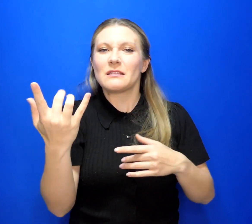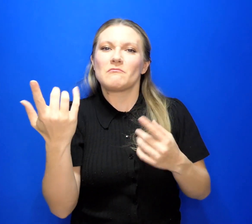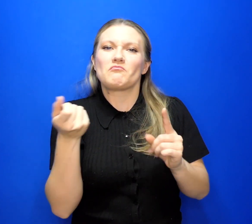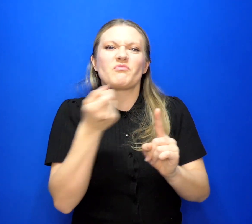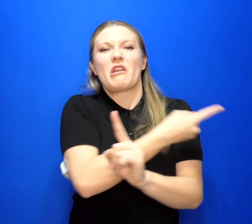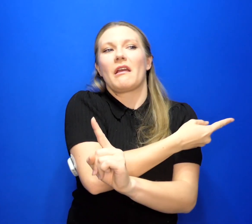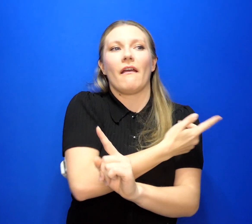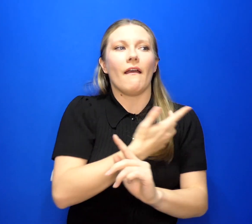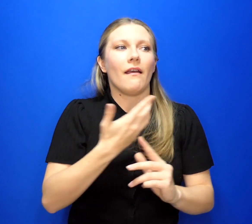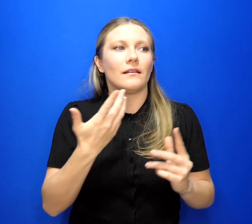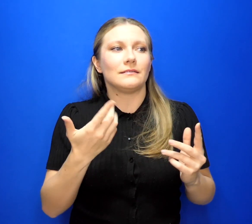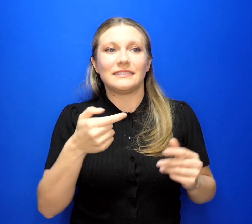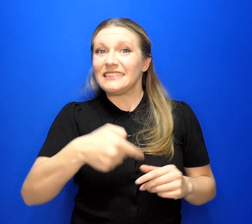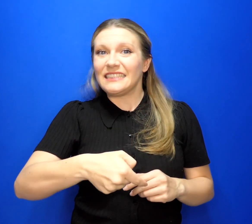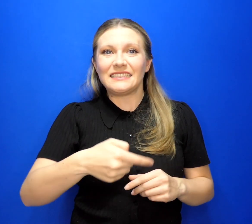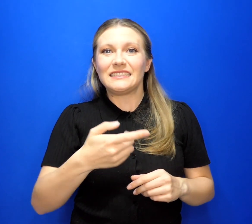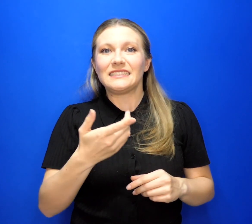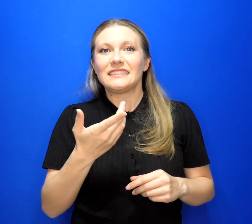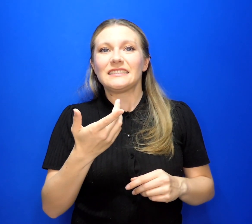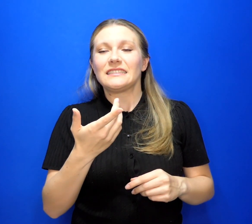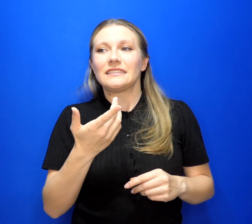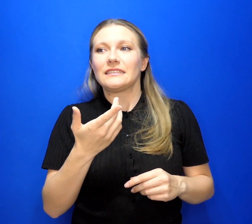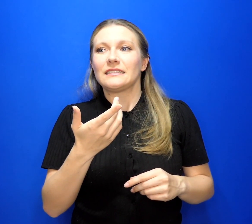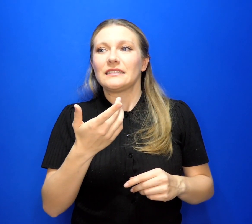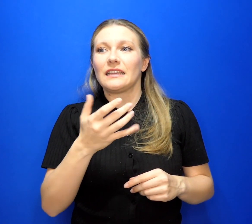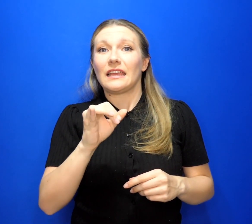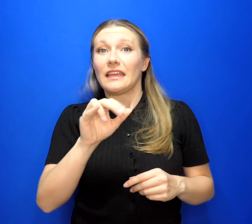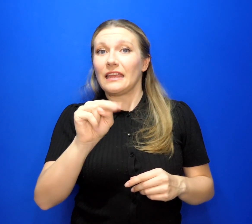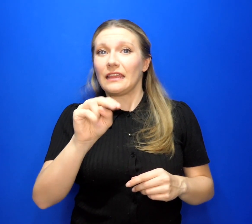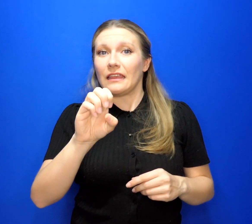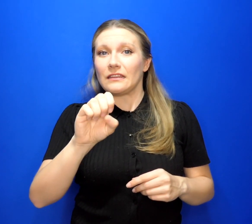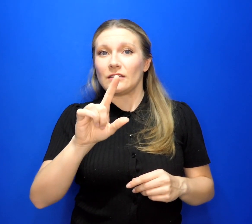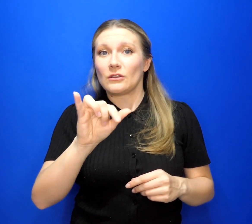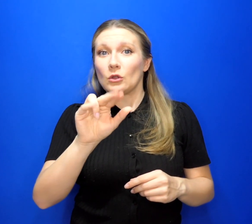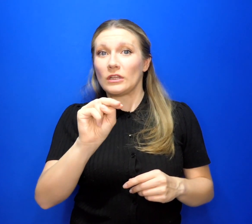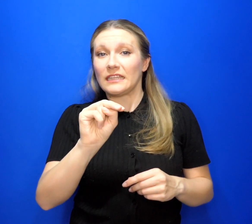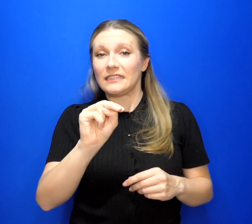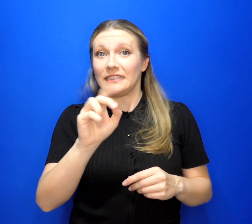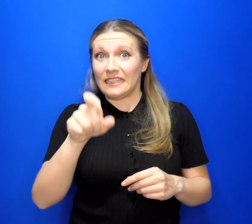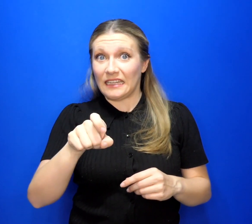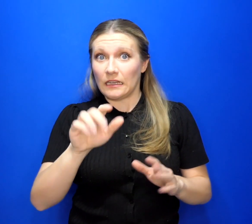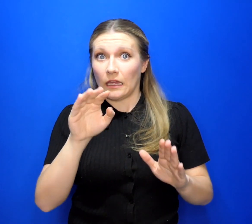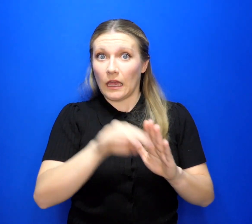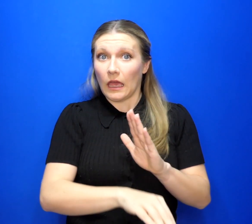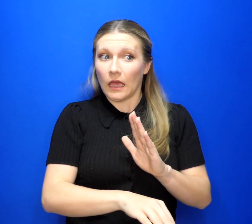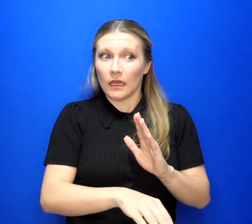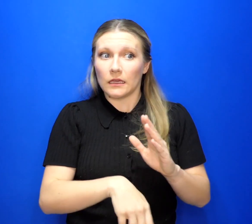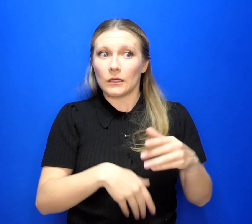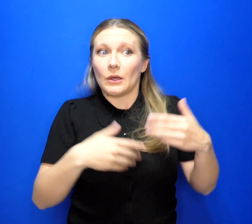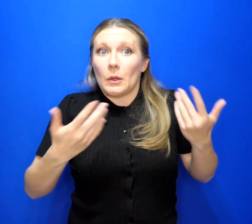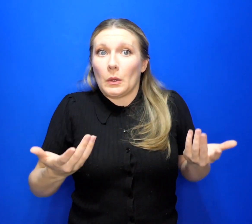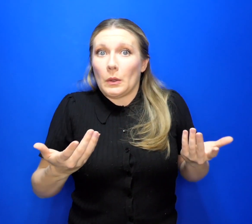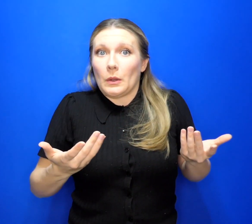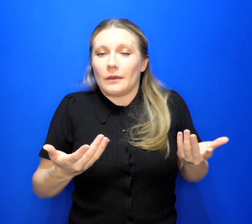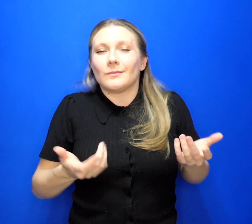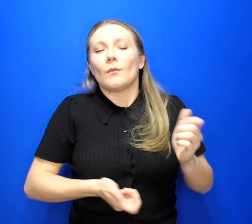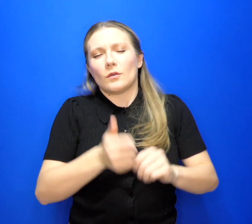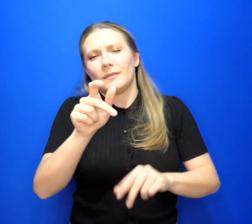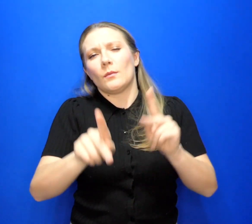going on. This downplay in insulin need, especially being tested. I mean, most people who